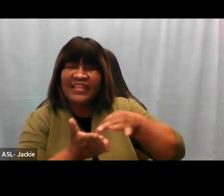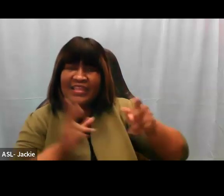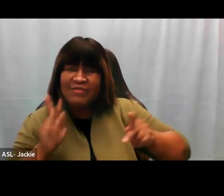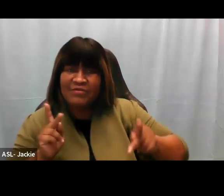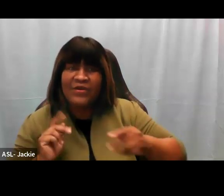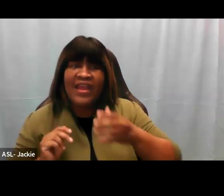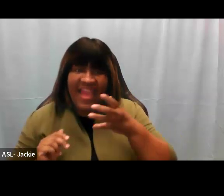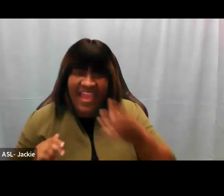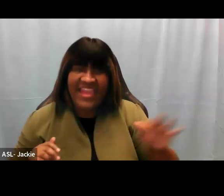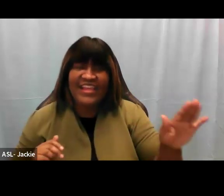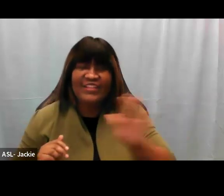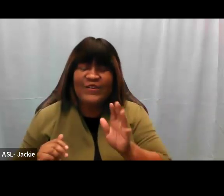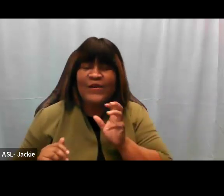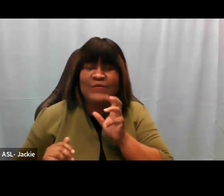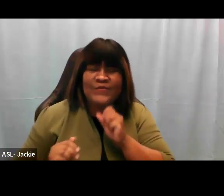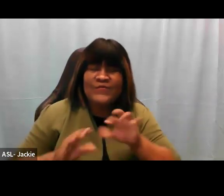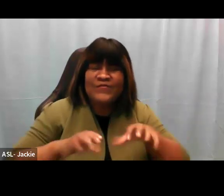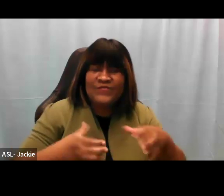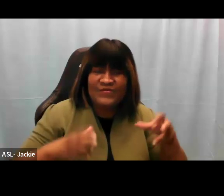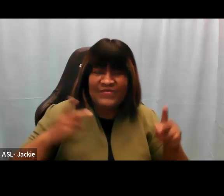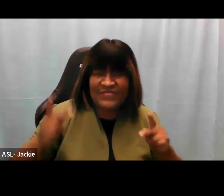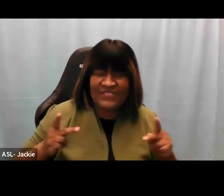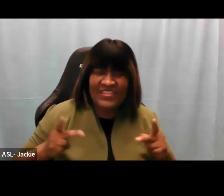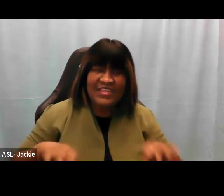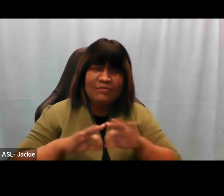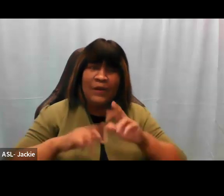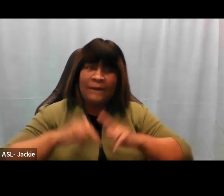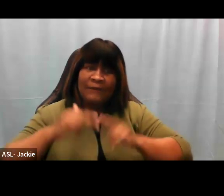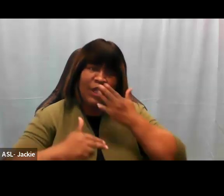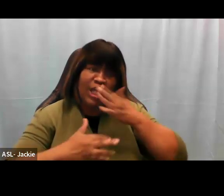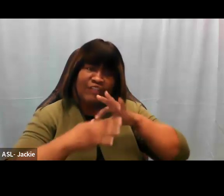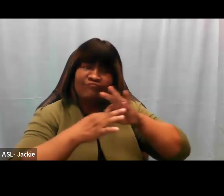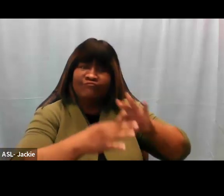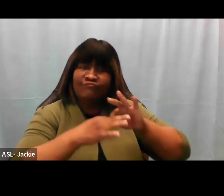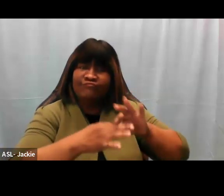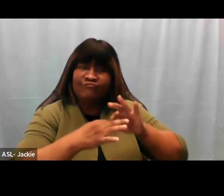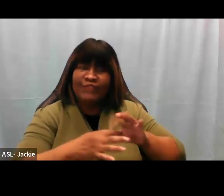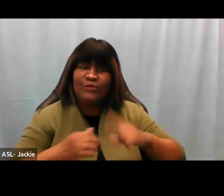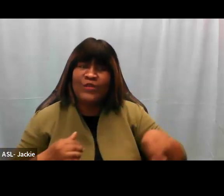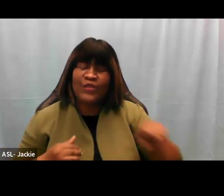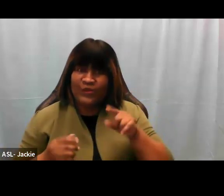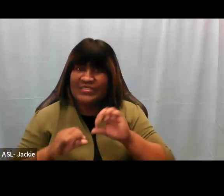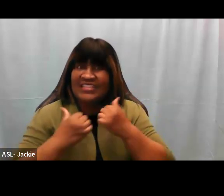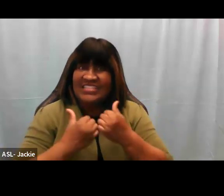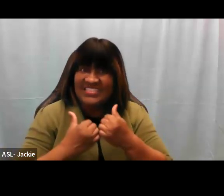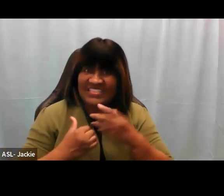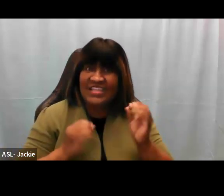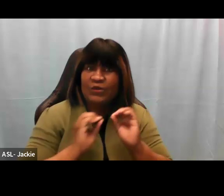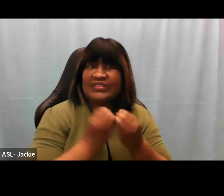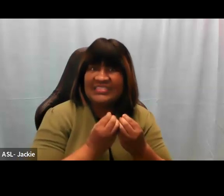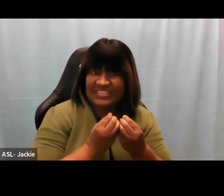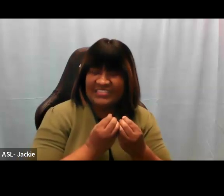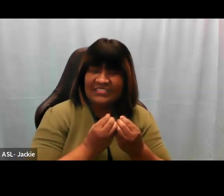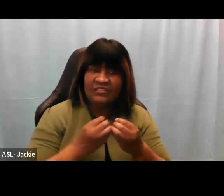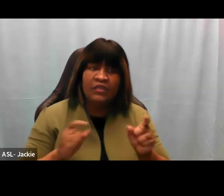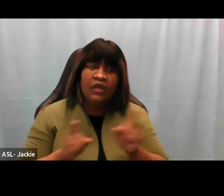folks. It's so important to build relationships with those organizations and agencies. You